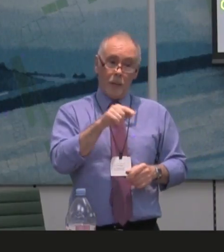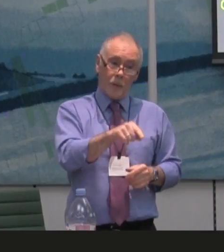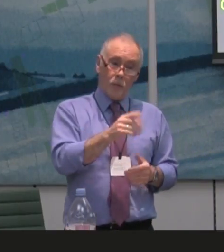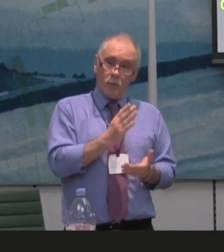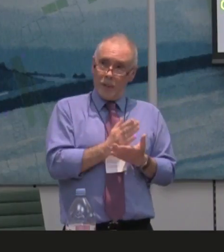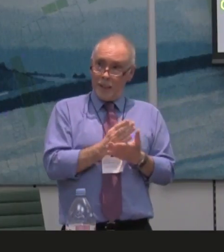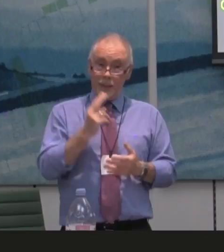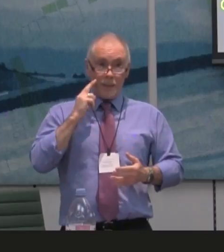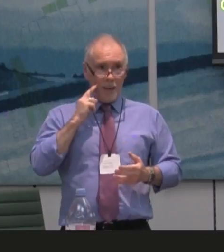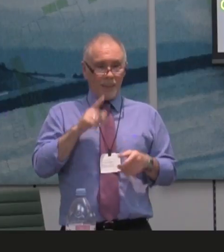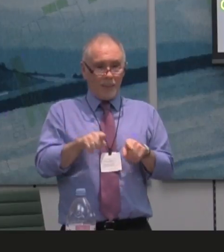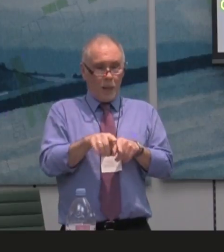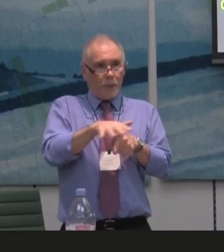Derbyshire programme.